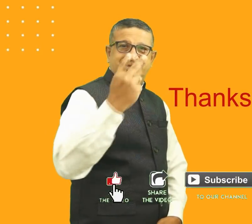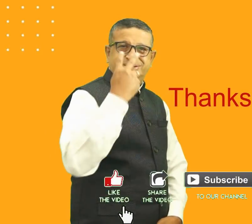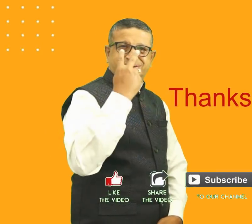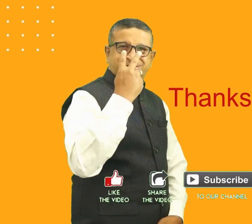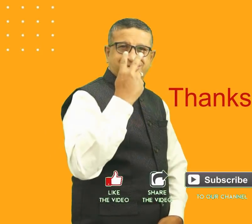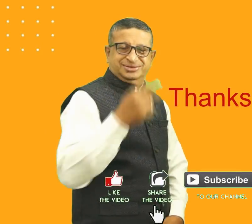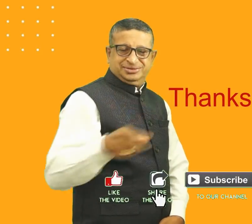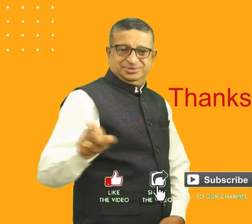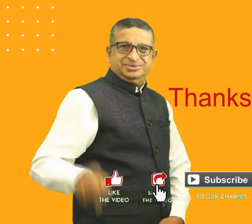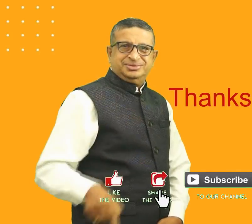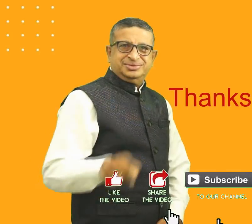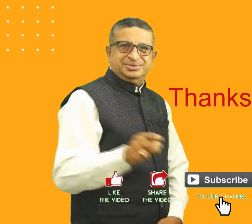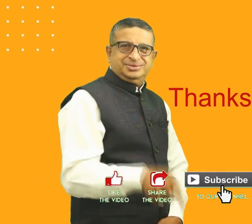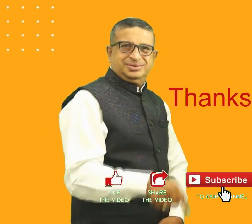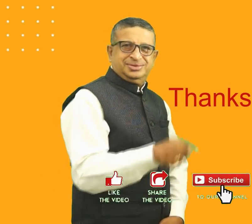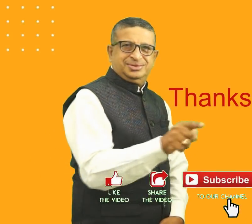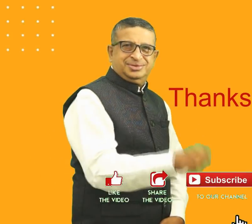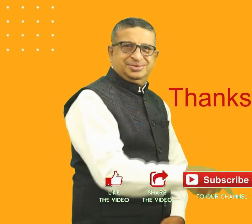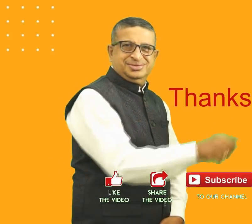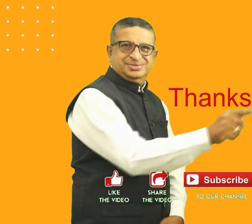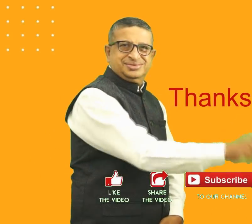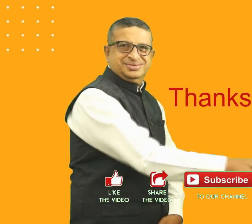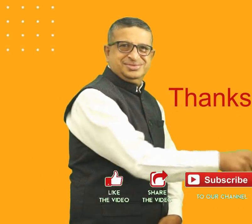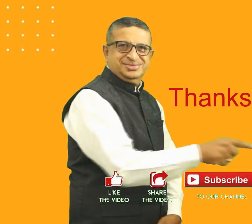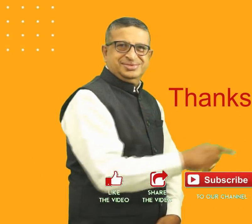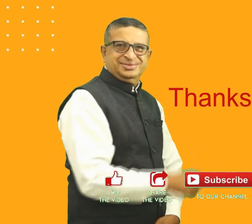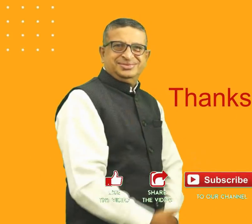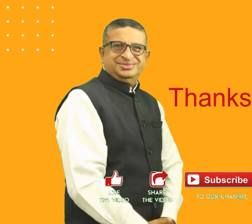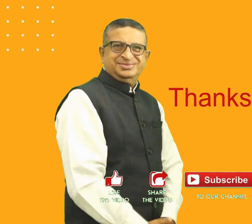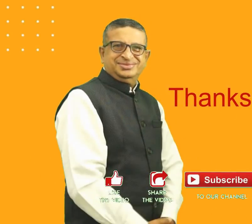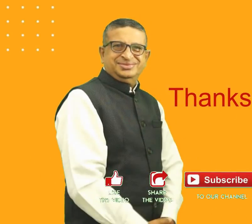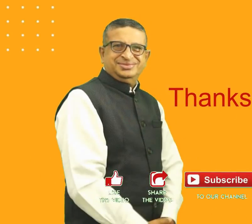like, share, subscribe, and get notification.